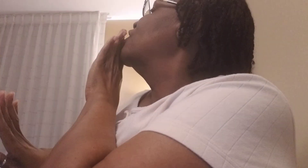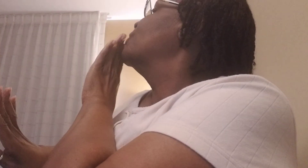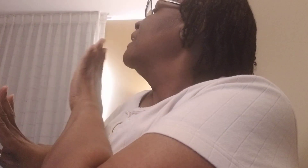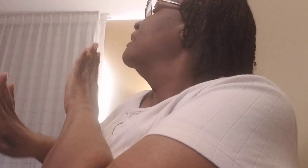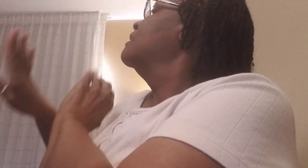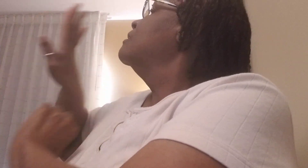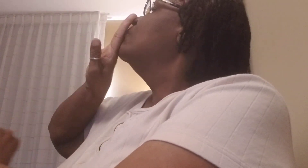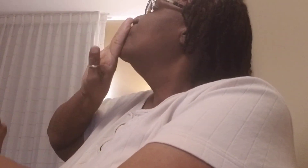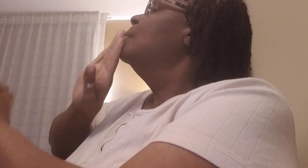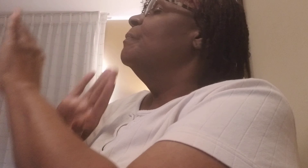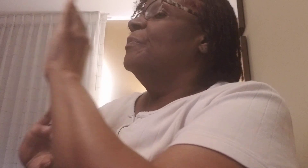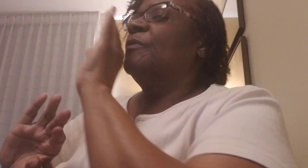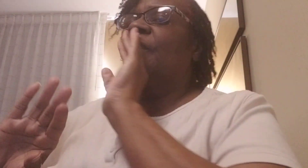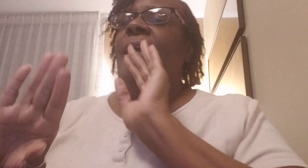frustrated. Okay.